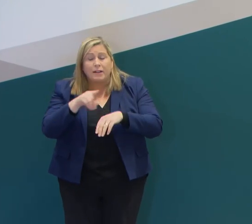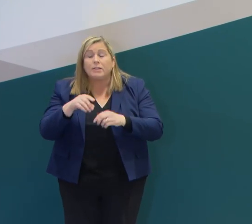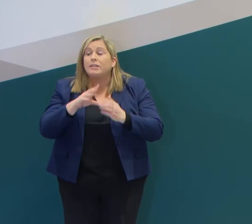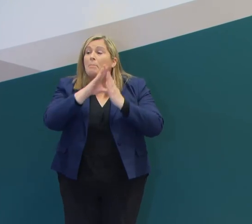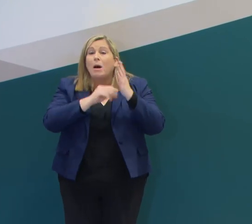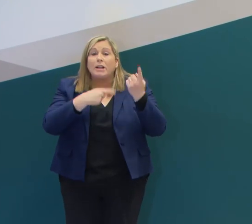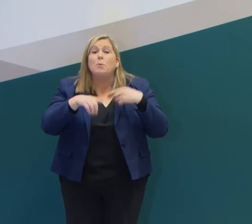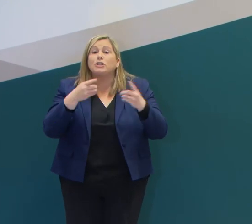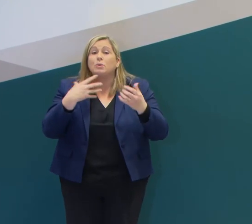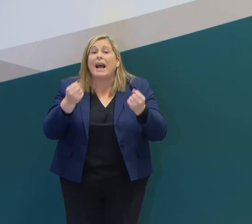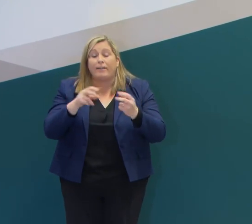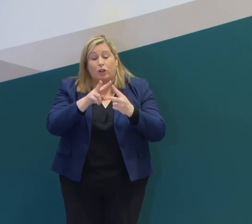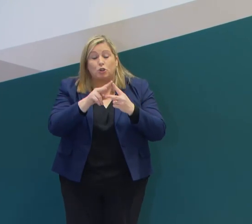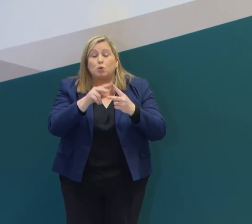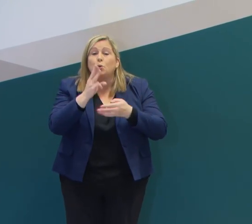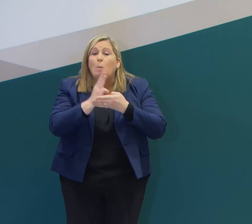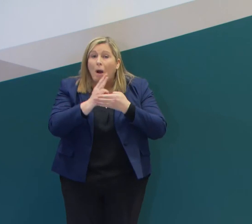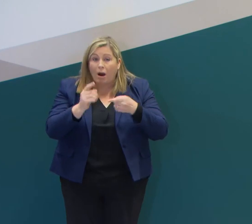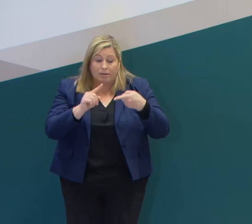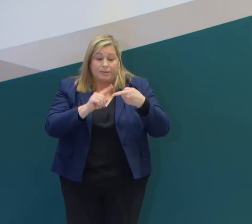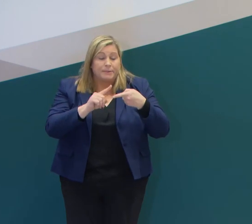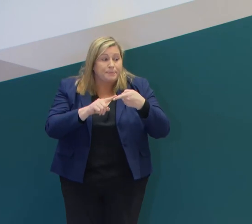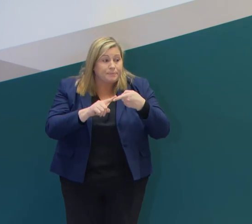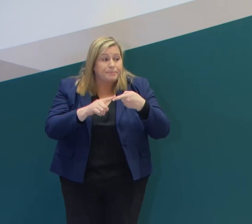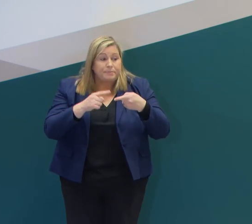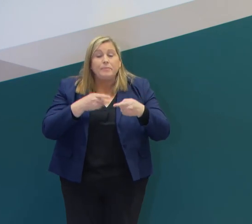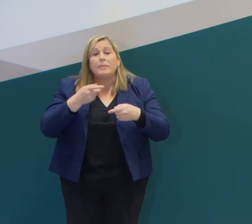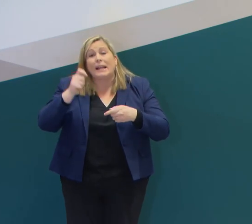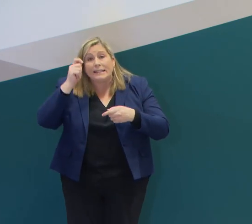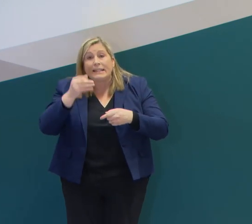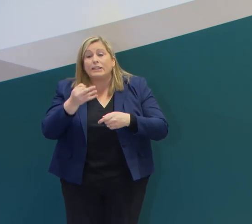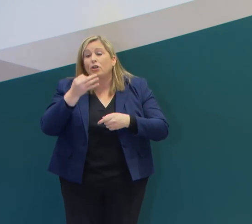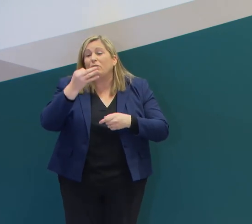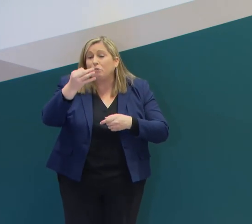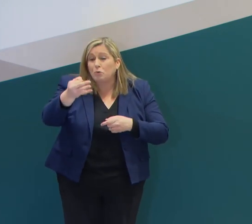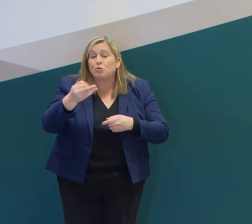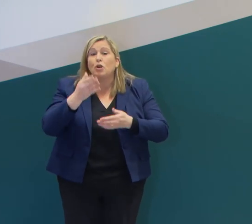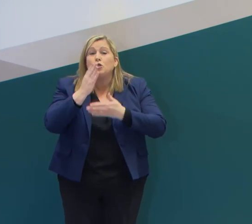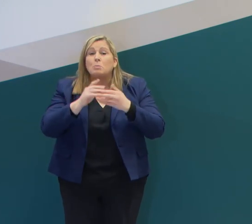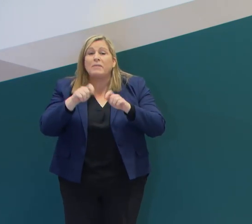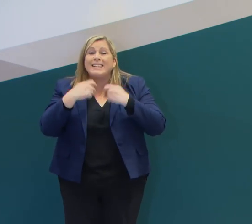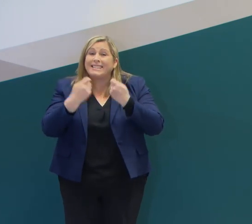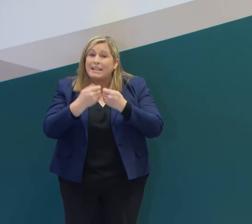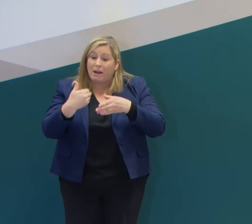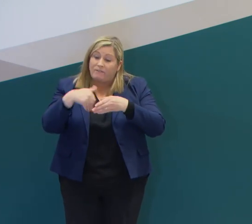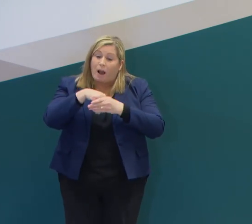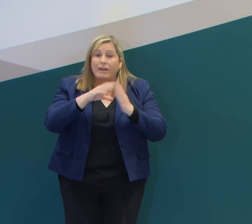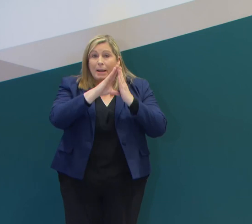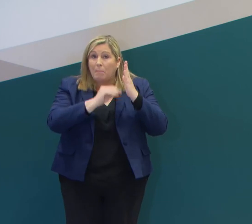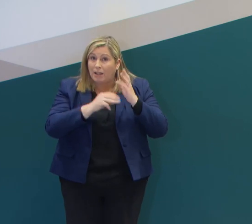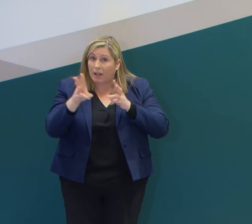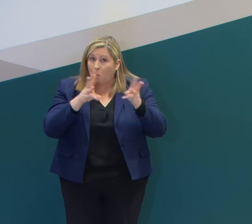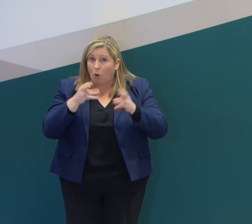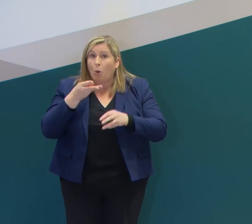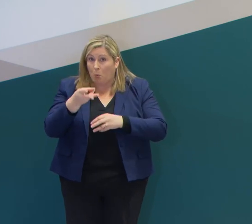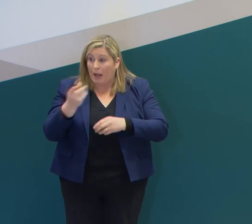components, and I think at a point maybe not too far into the future, we'll arrange for some of the team involved in the modelling work to come and present as part of